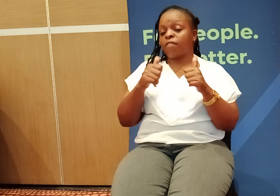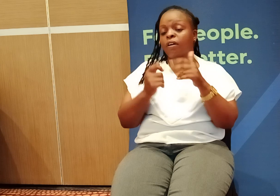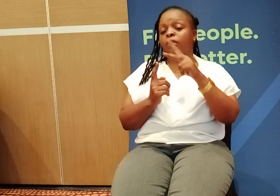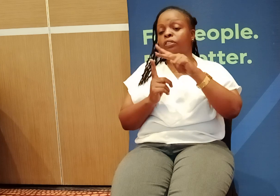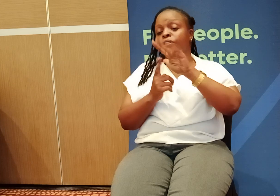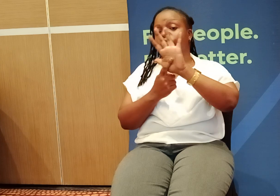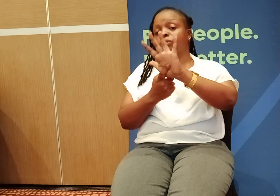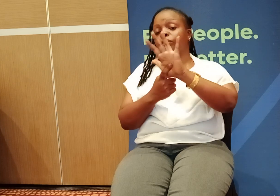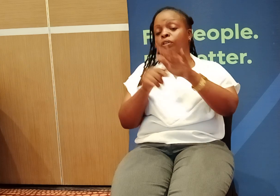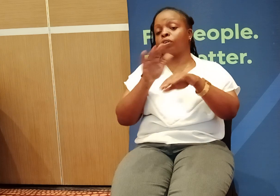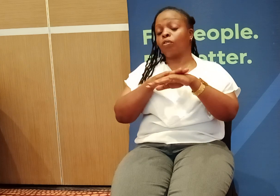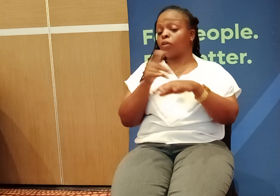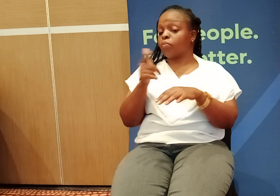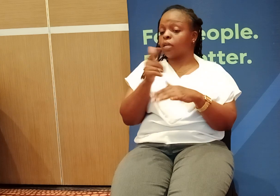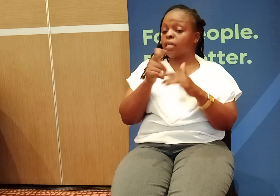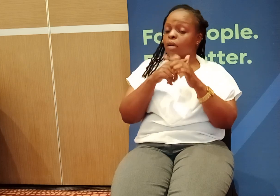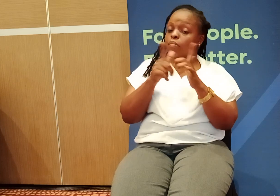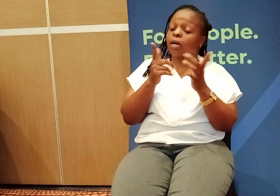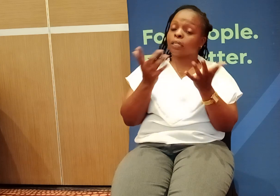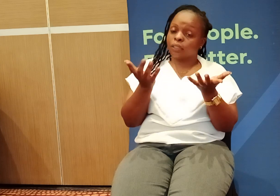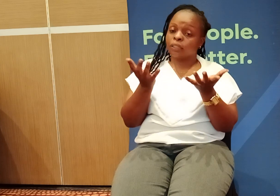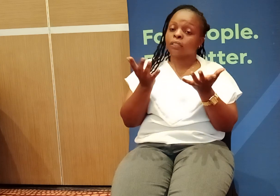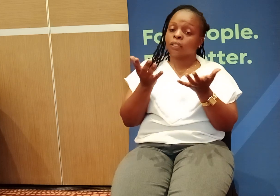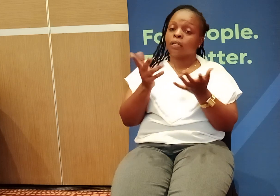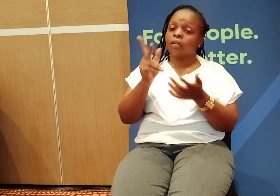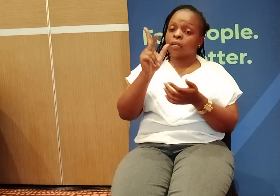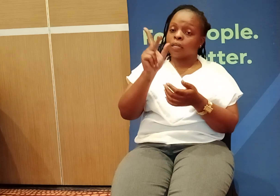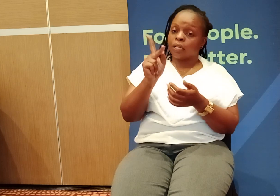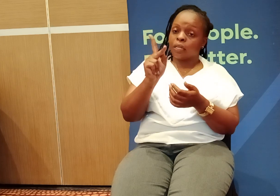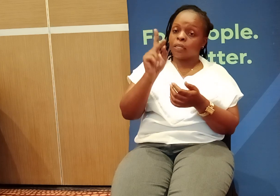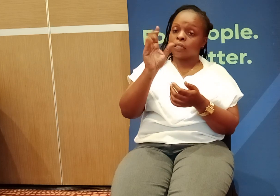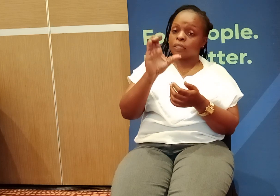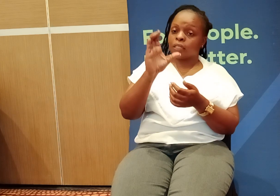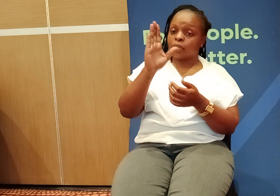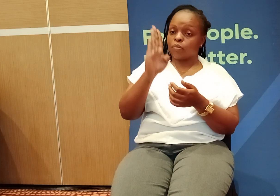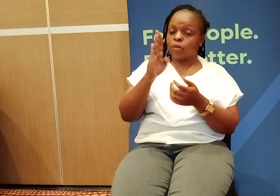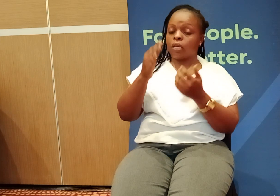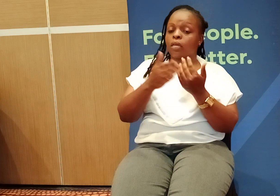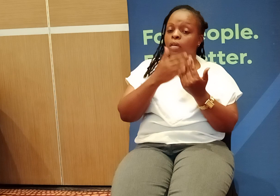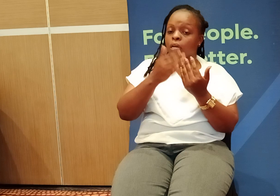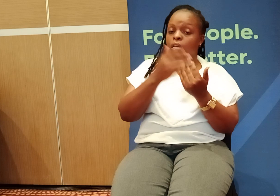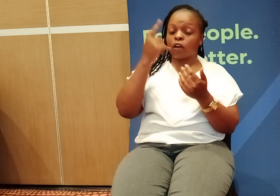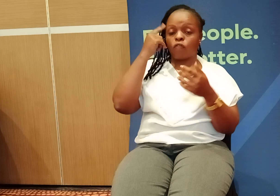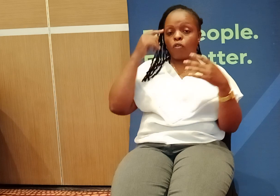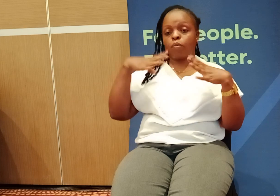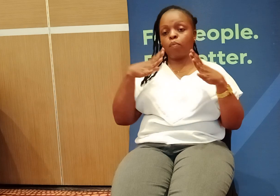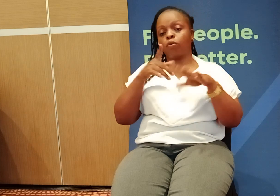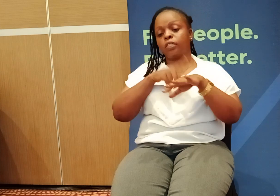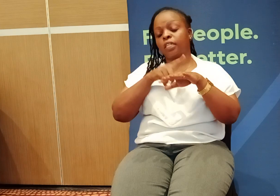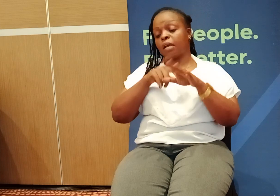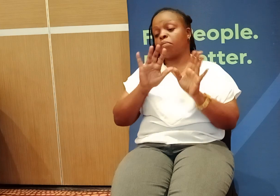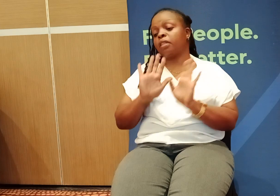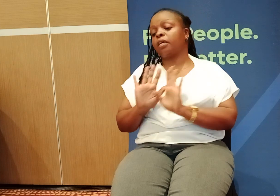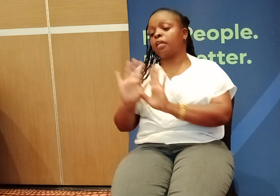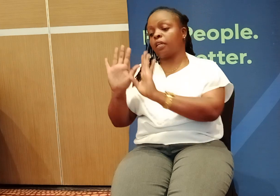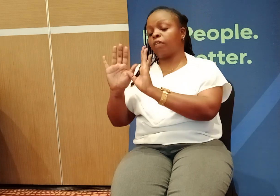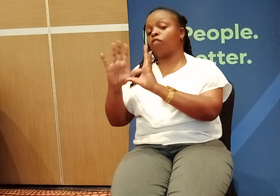In bad sense, it's because KCB does take care of people as they leave at the organization and values them.